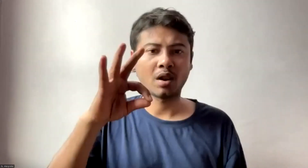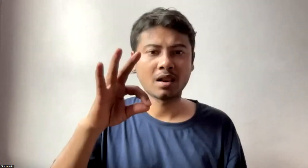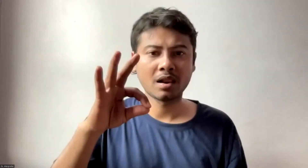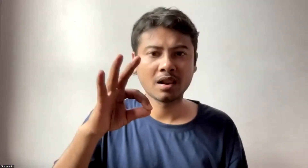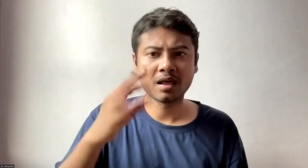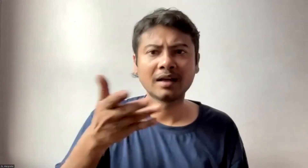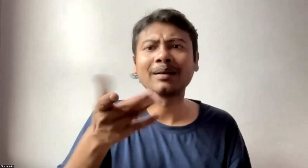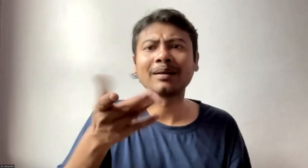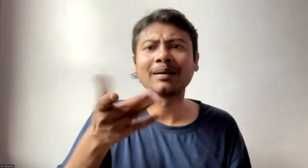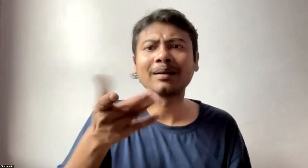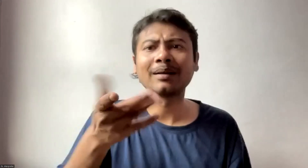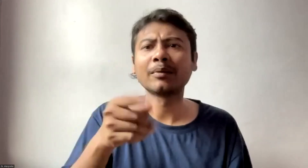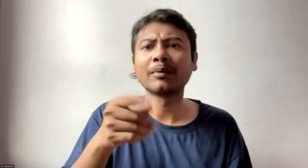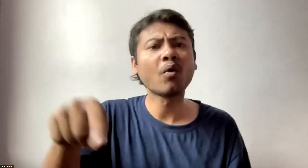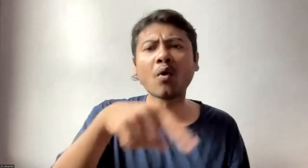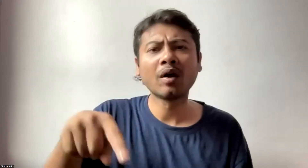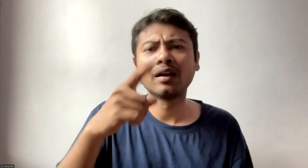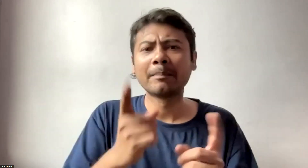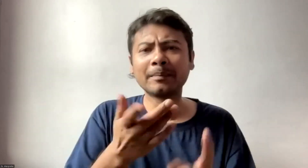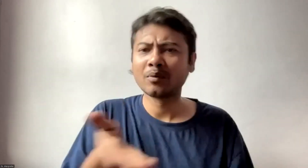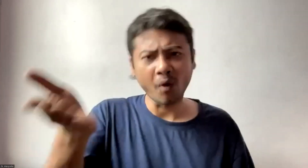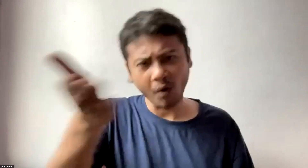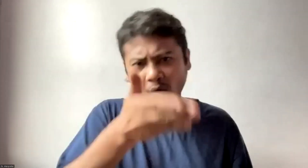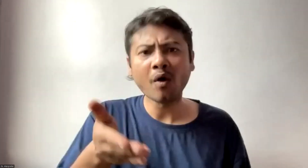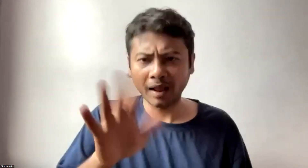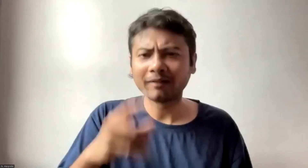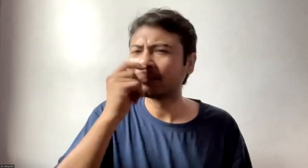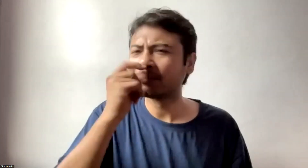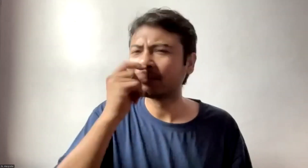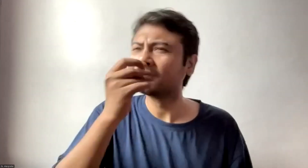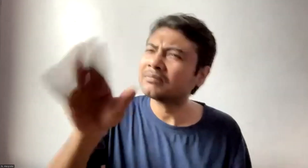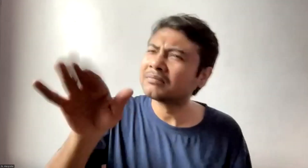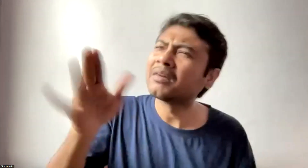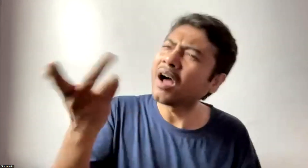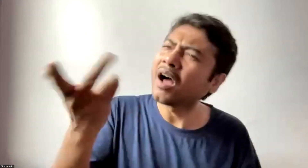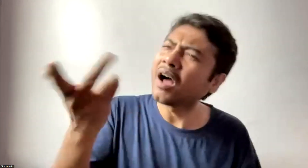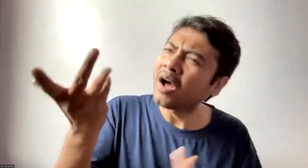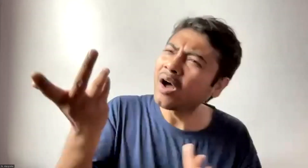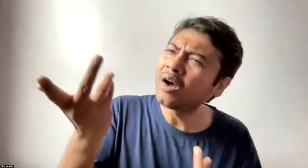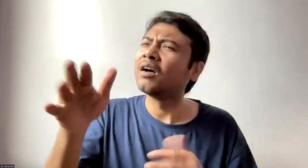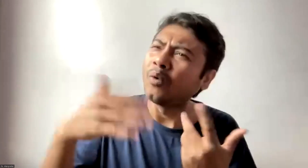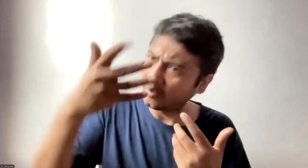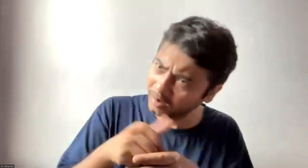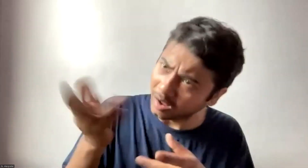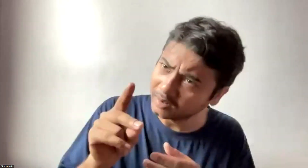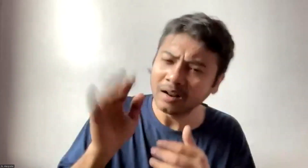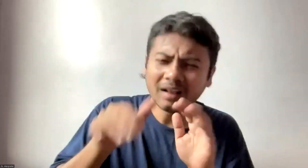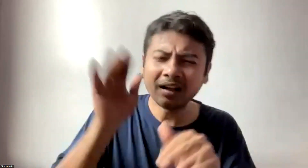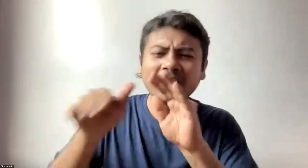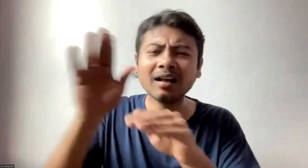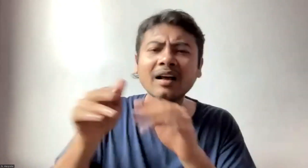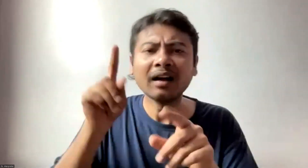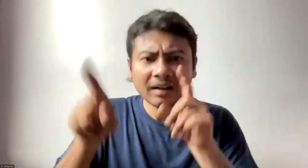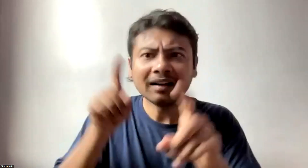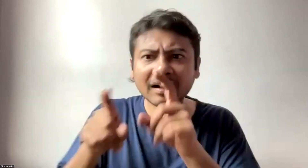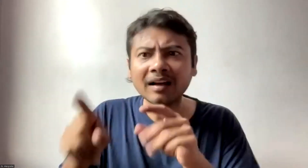are very satisfied, they're very happy in their life, they do not have the desire because they are so contented. They do